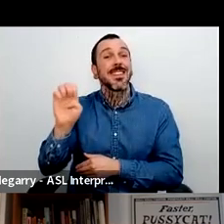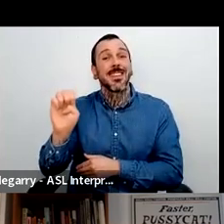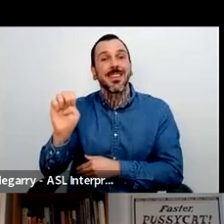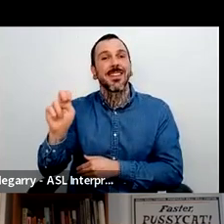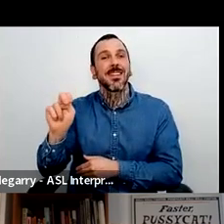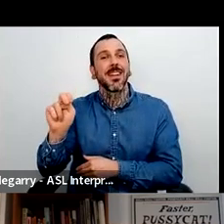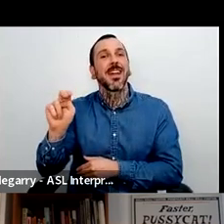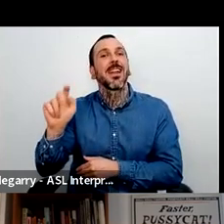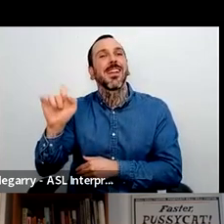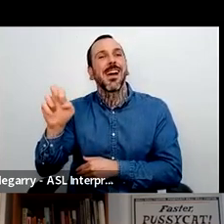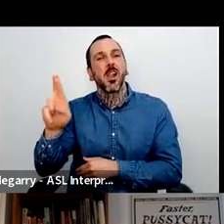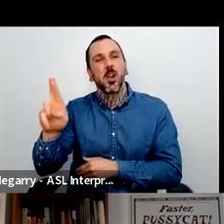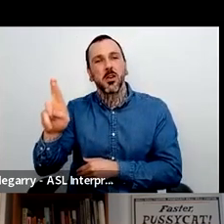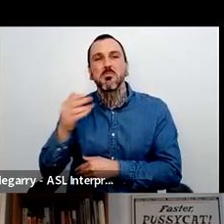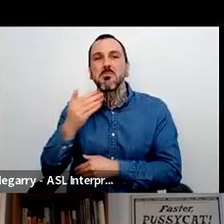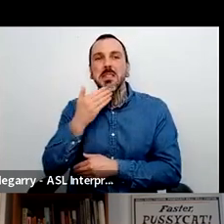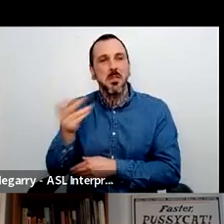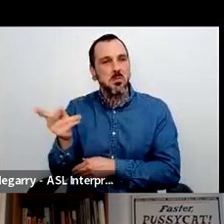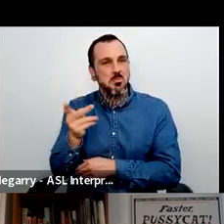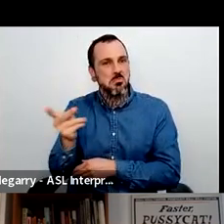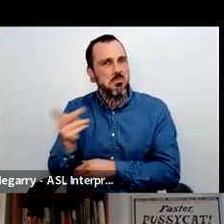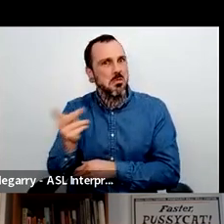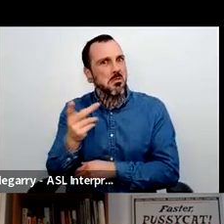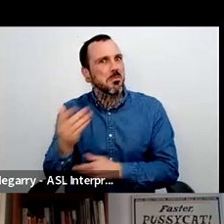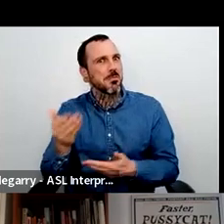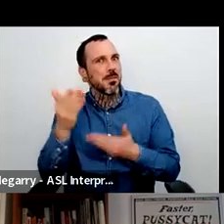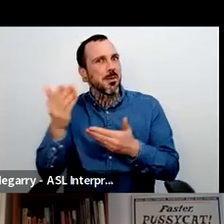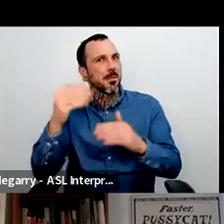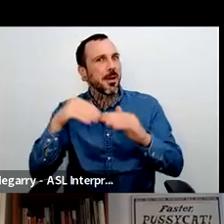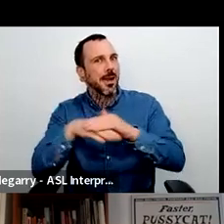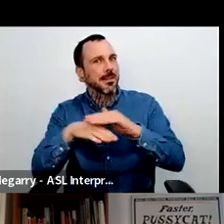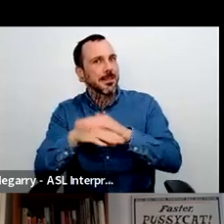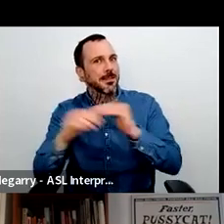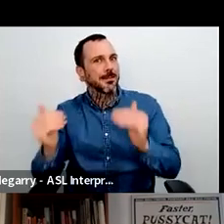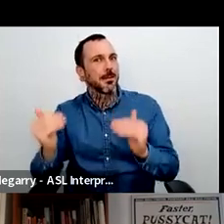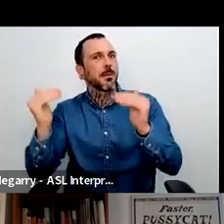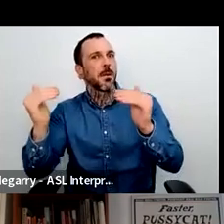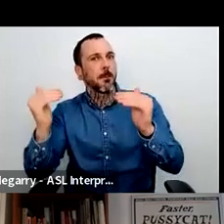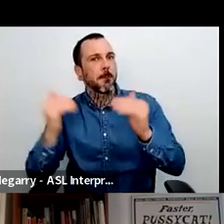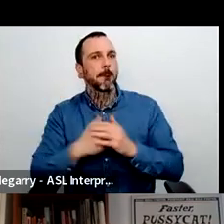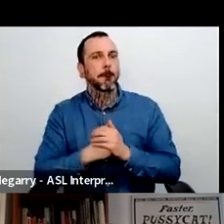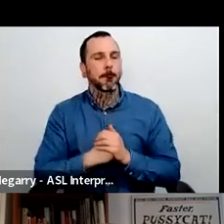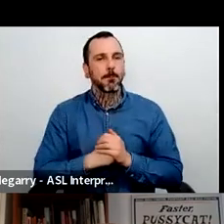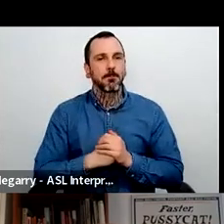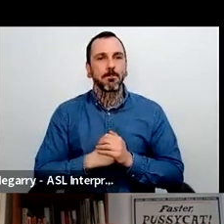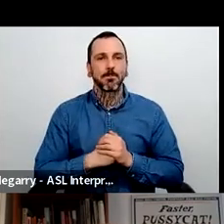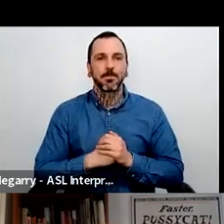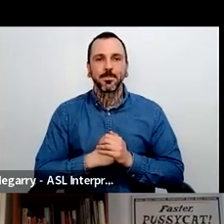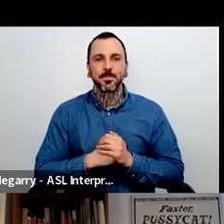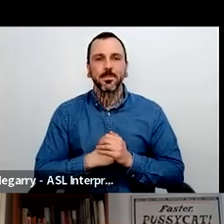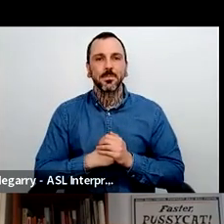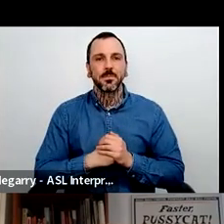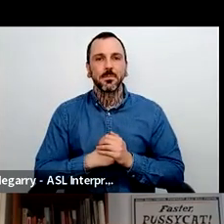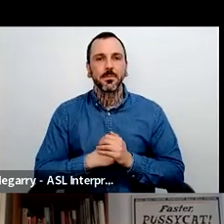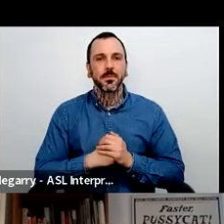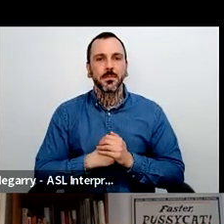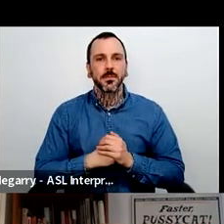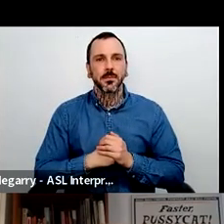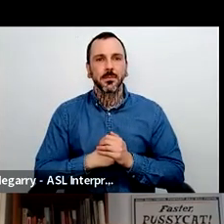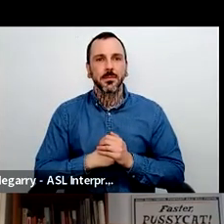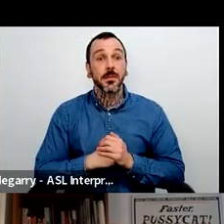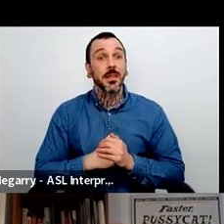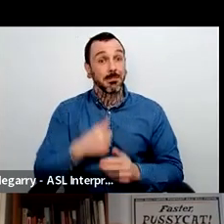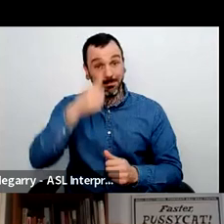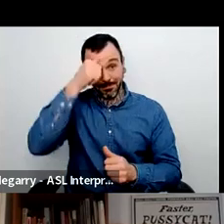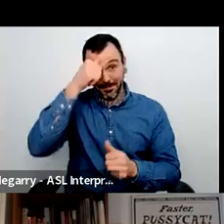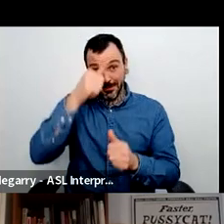much for everything you do to provide greater access to this conversation. And just a